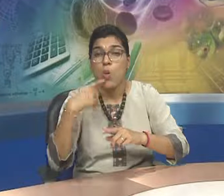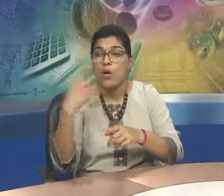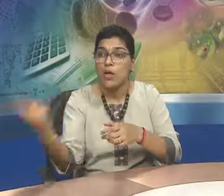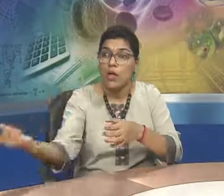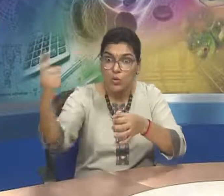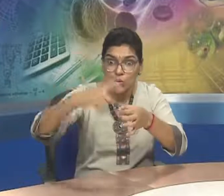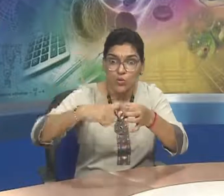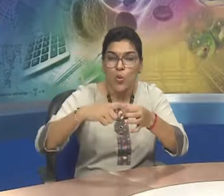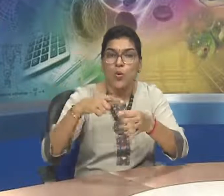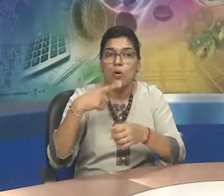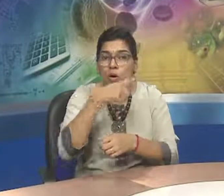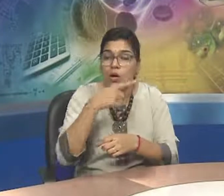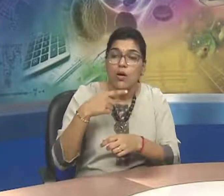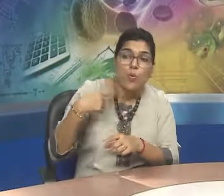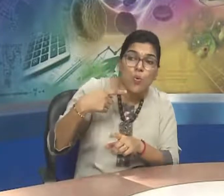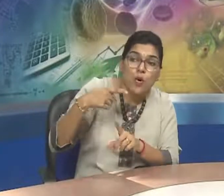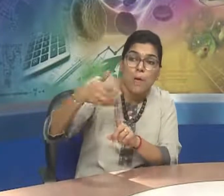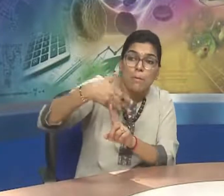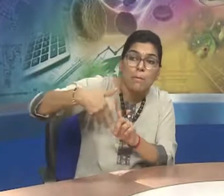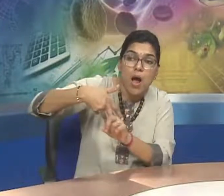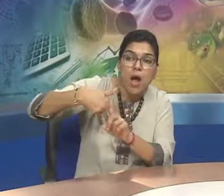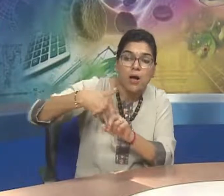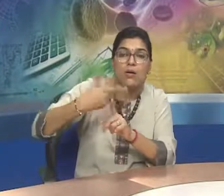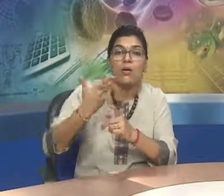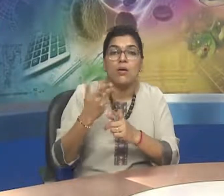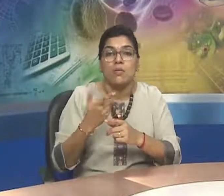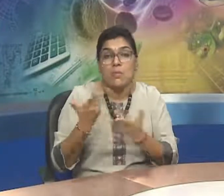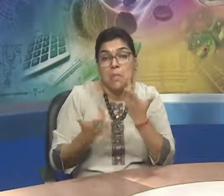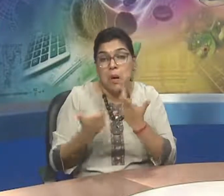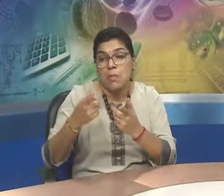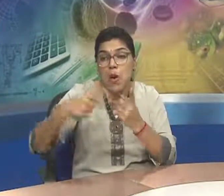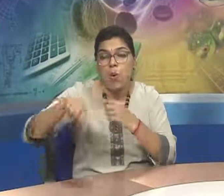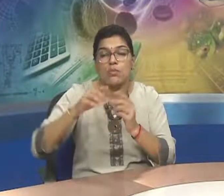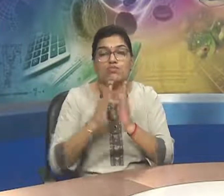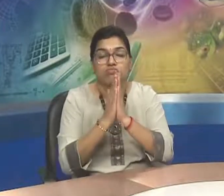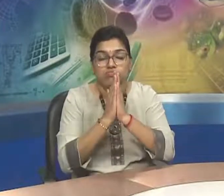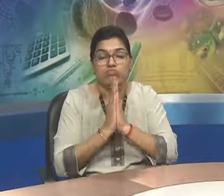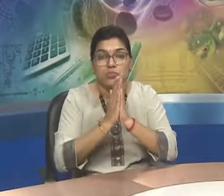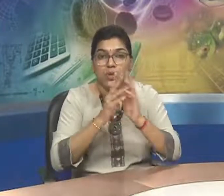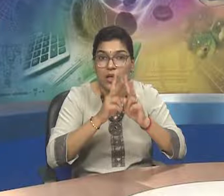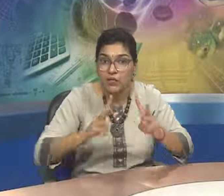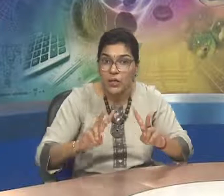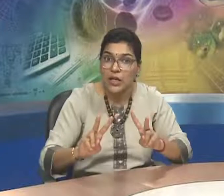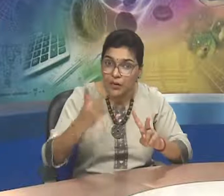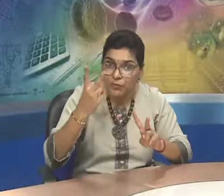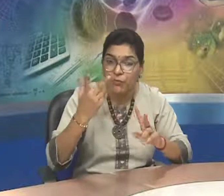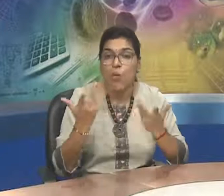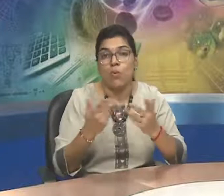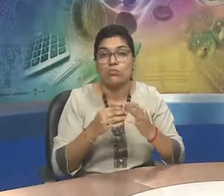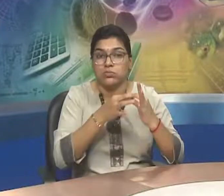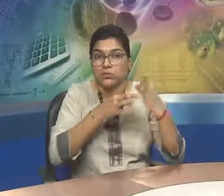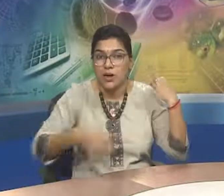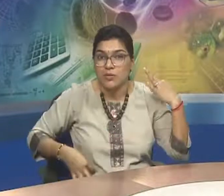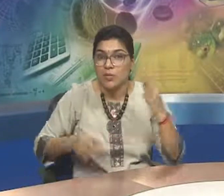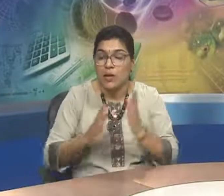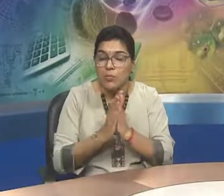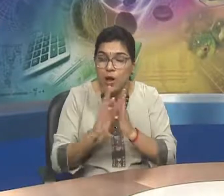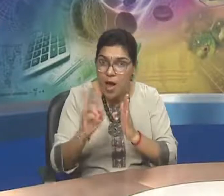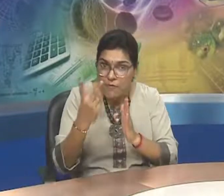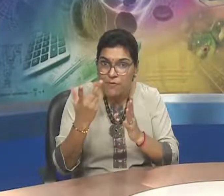If there is any education institute where any student of other religion gets